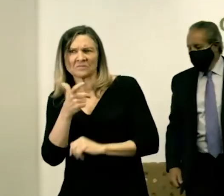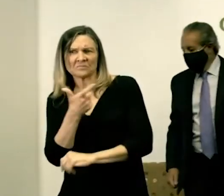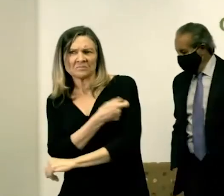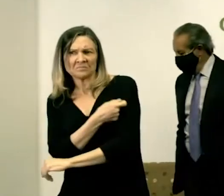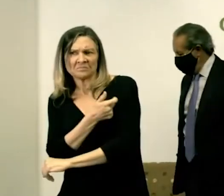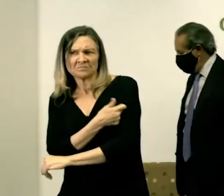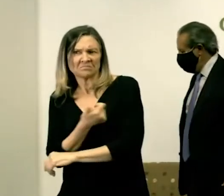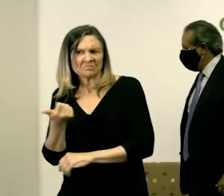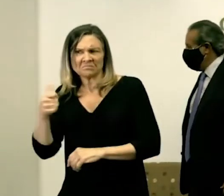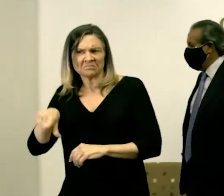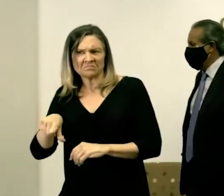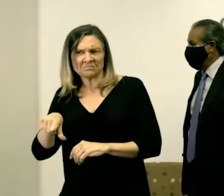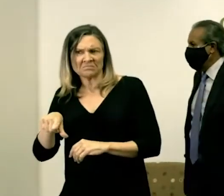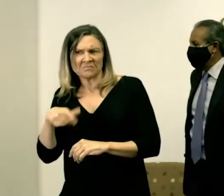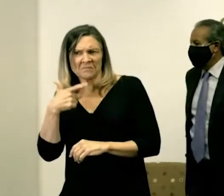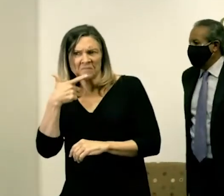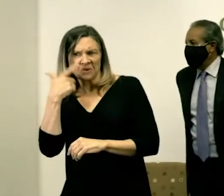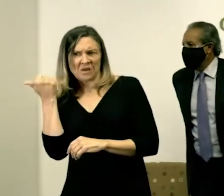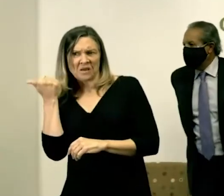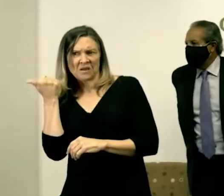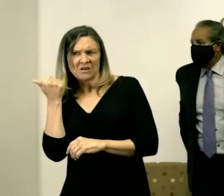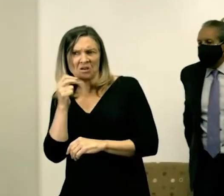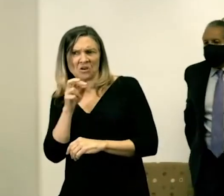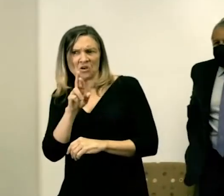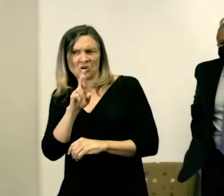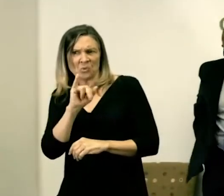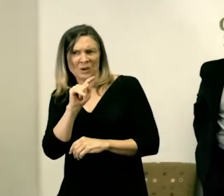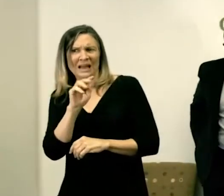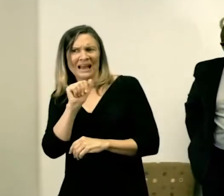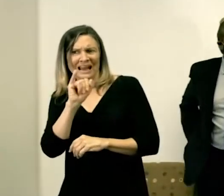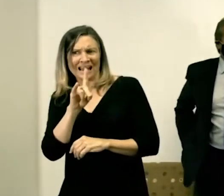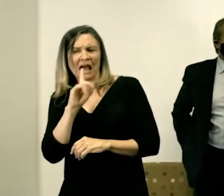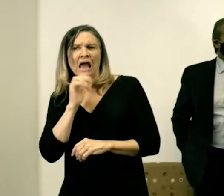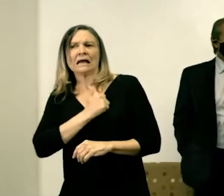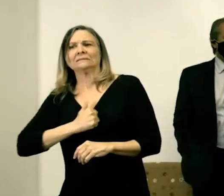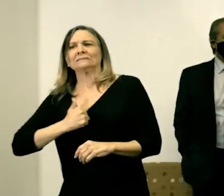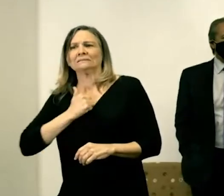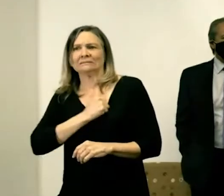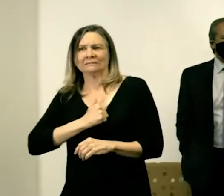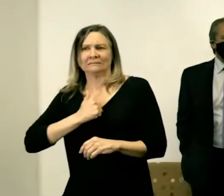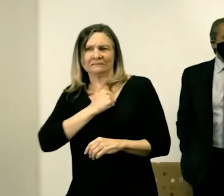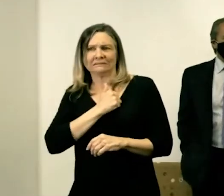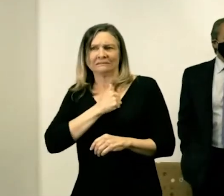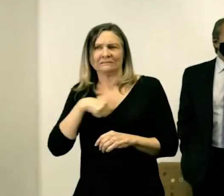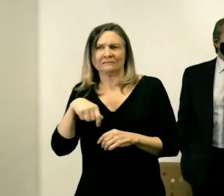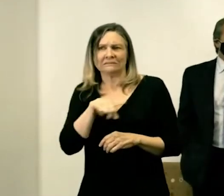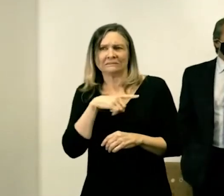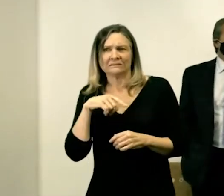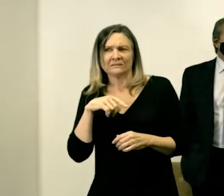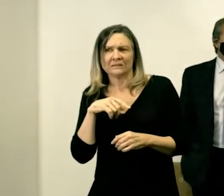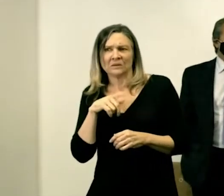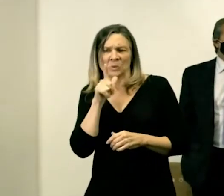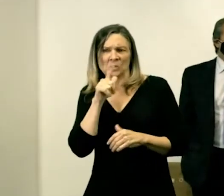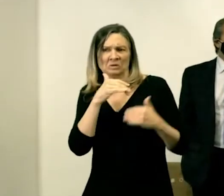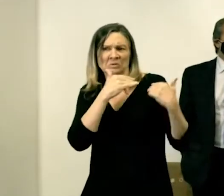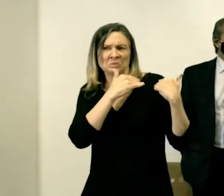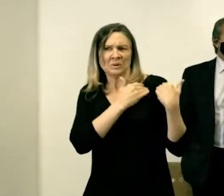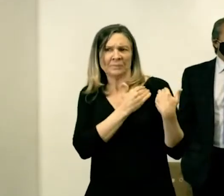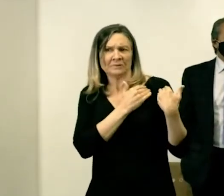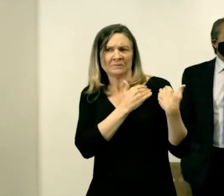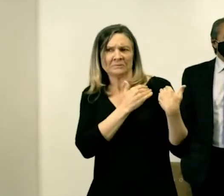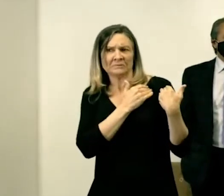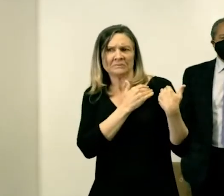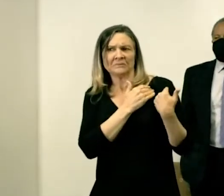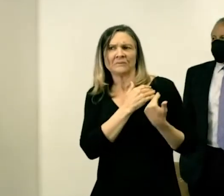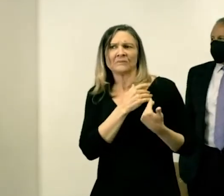away, specifically Rite Aid. Rite Aid has since apologized and vaccinated those community members. But who is responsible for oversight if